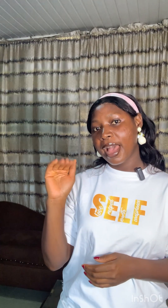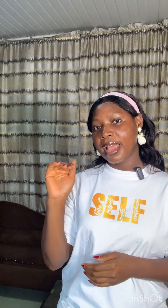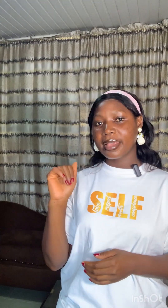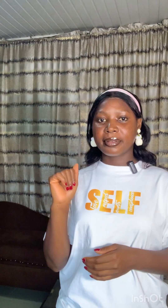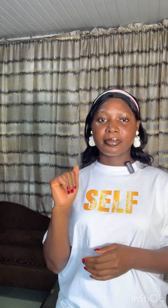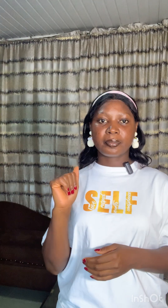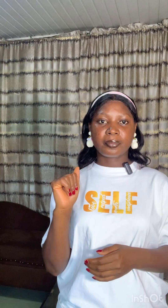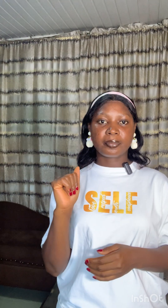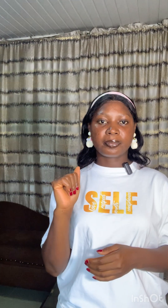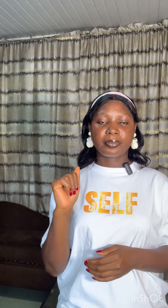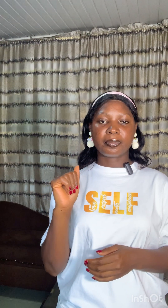Bye.